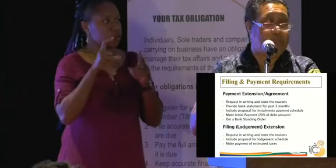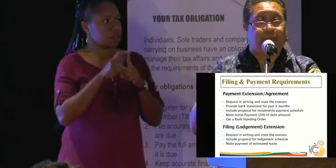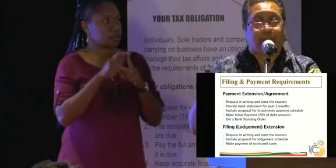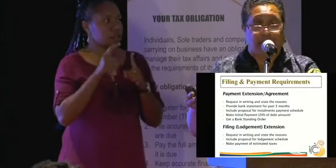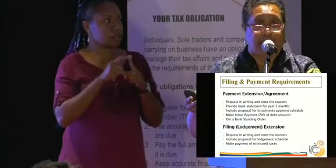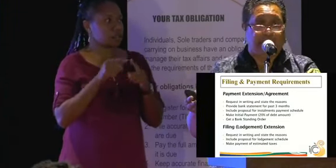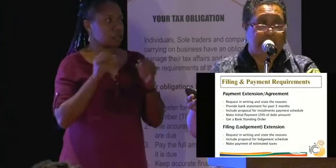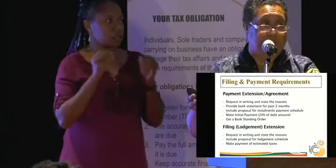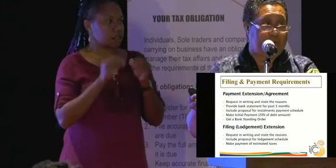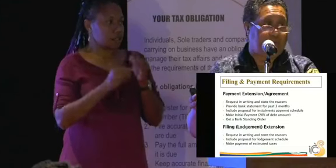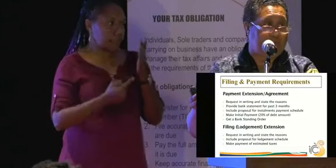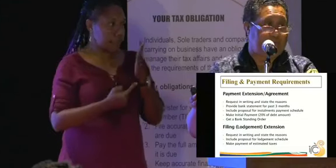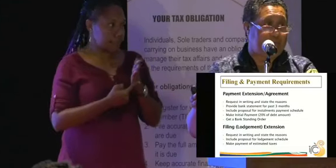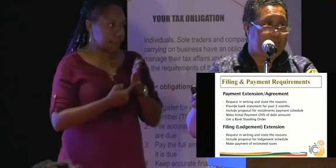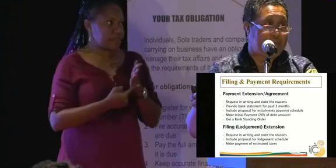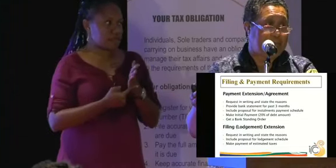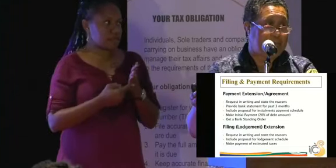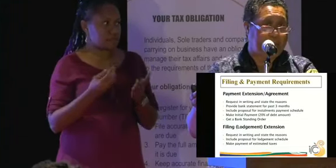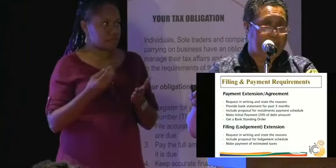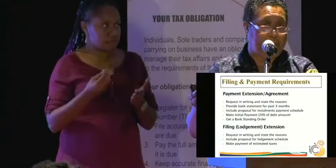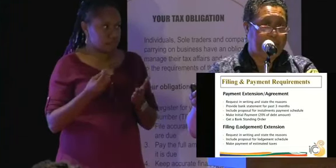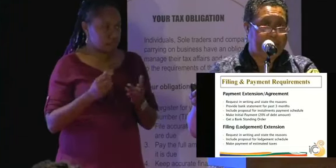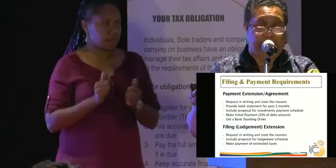for an agreed period of time.